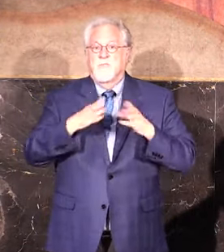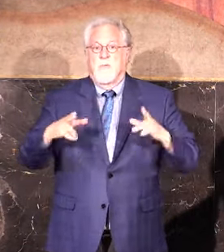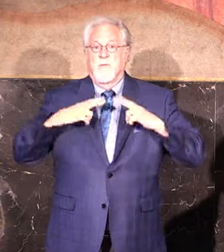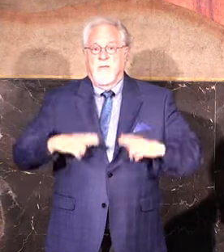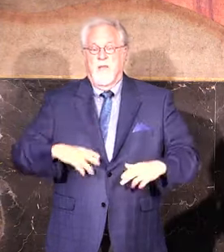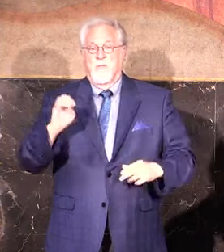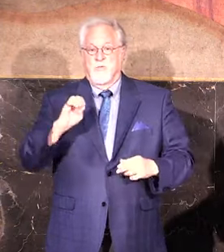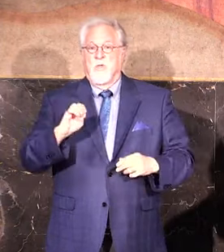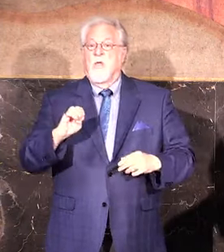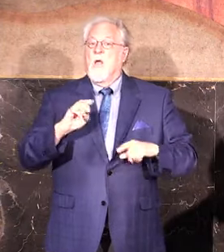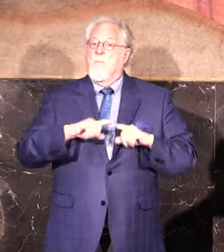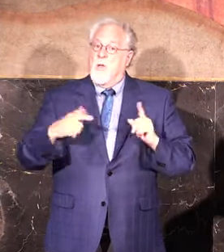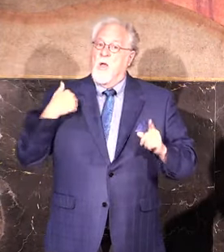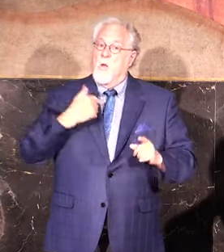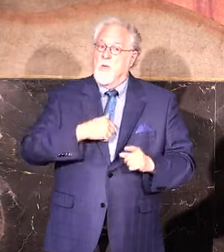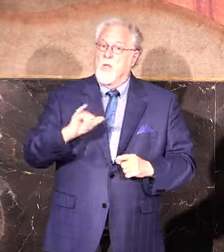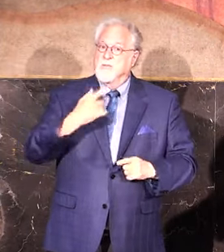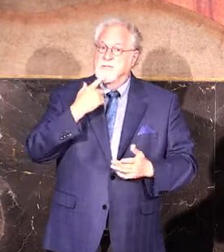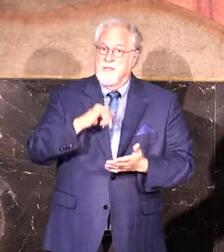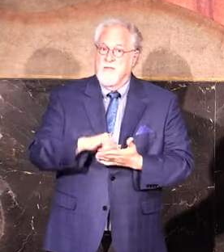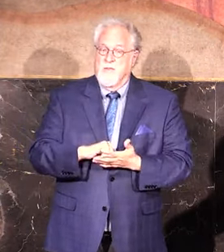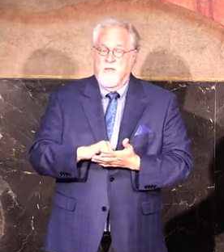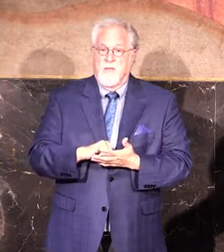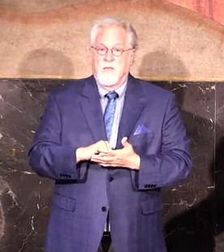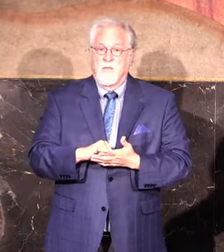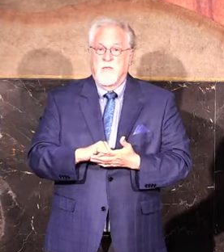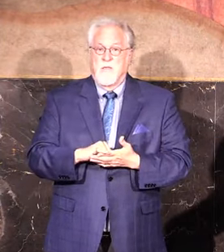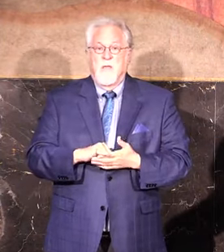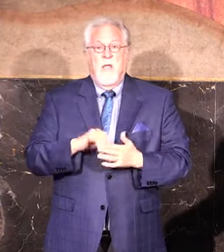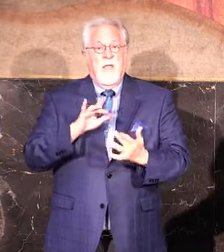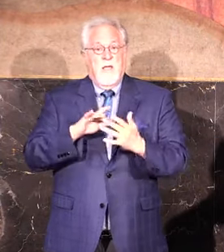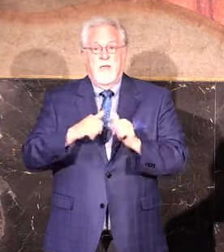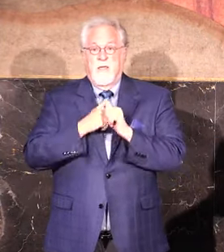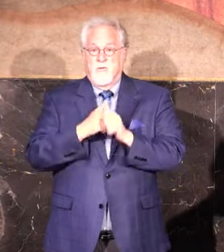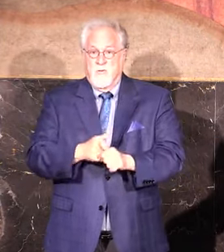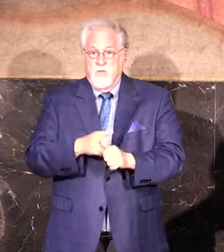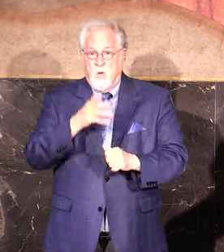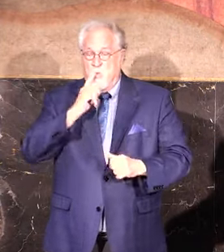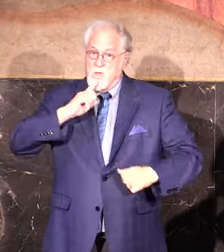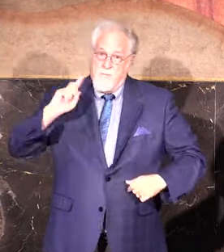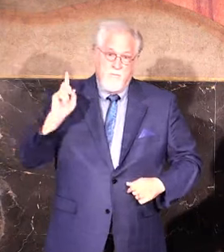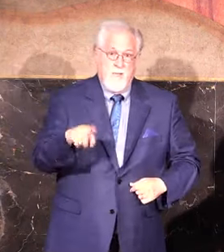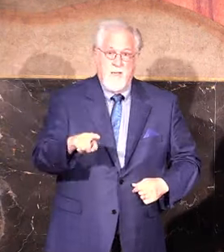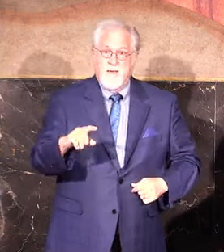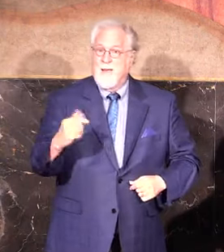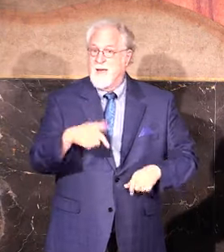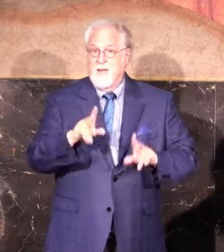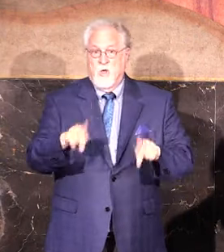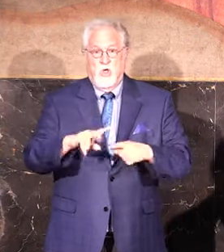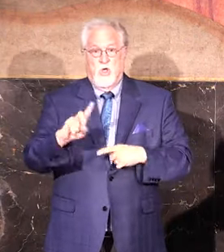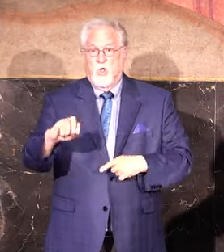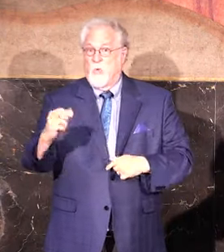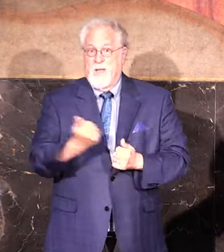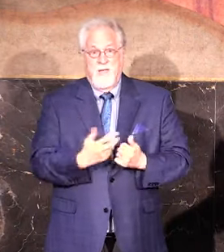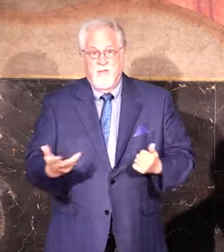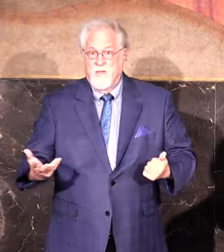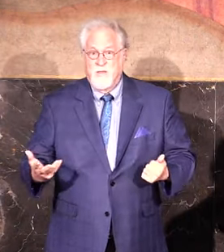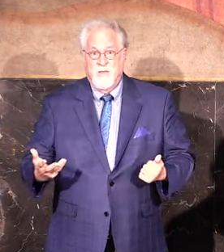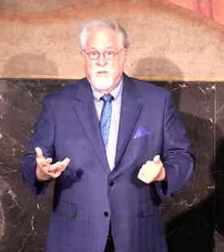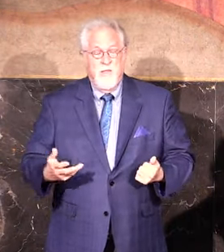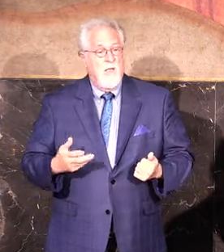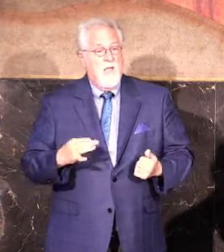emergency. But we've also said that at no point is contact tracing going to mandate anybody to do anything.